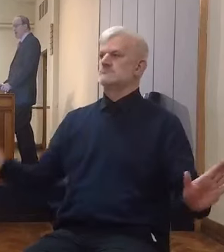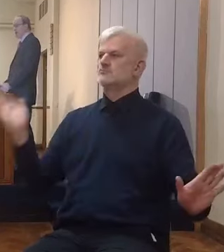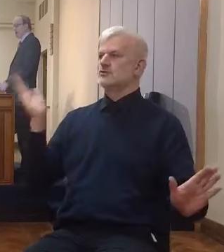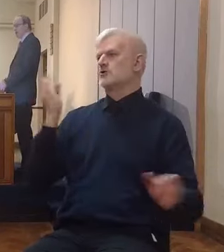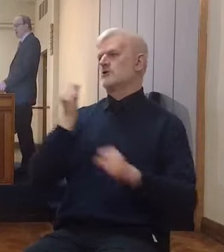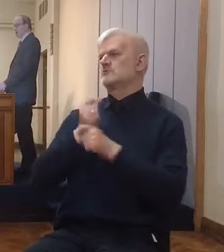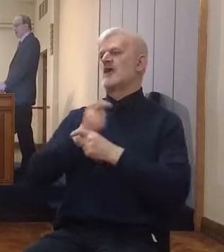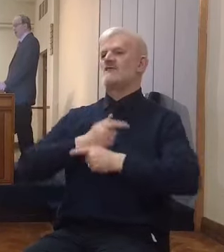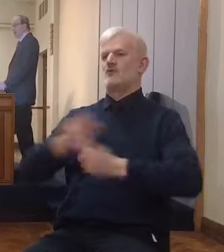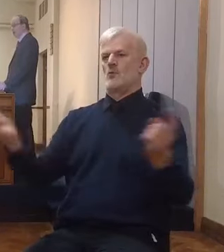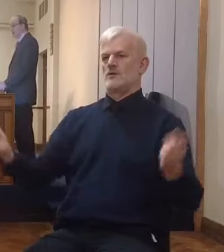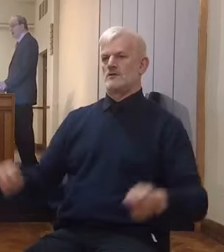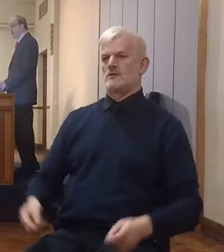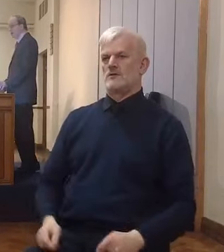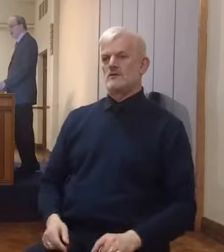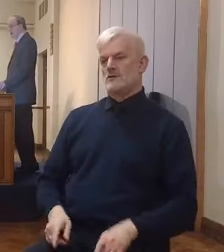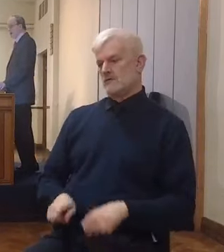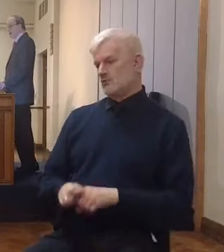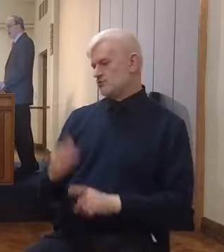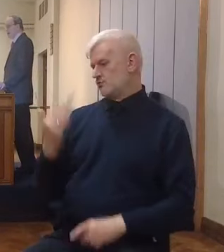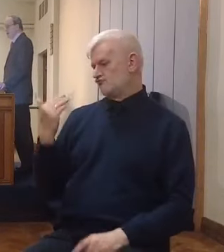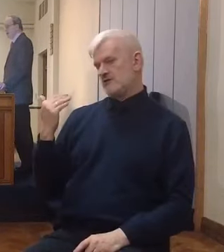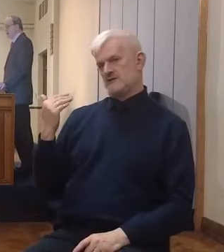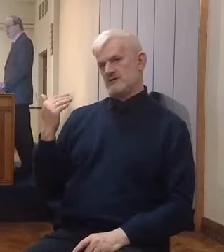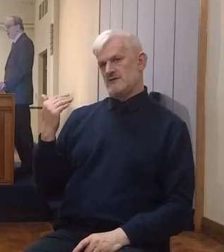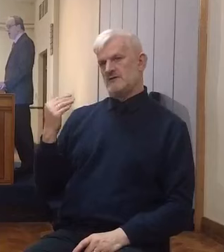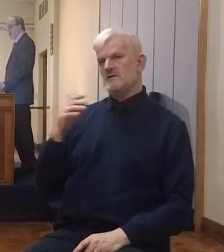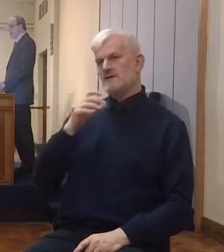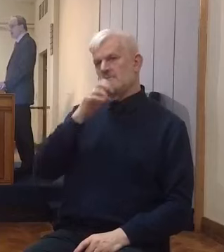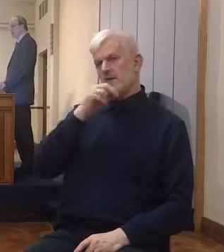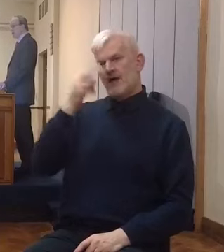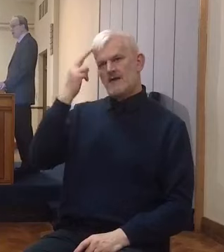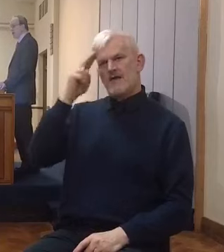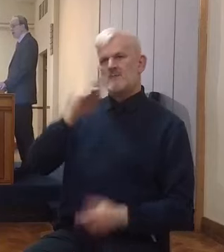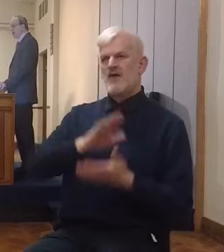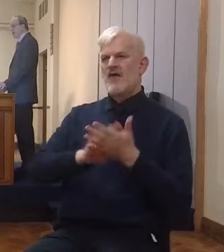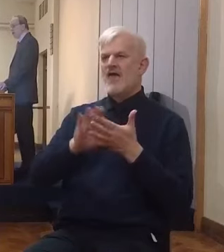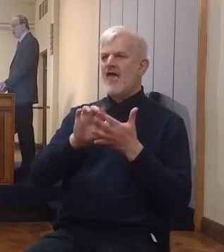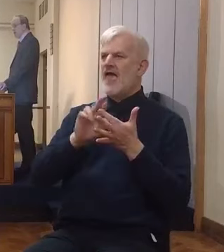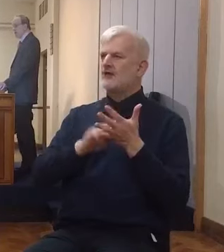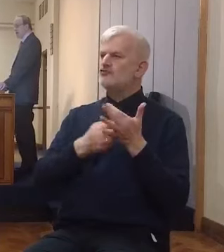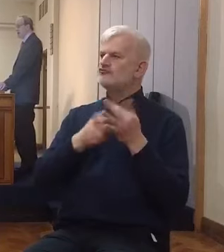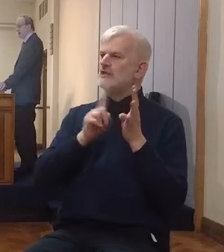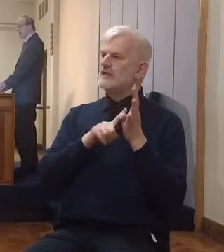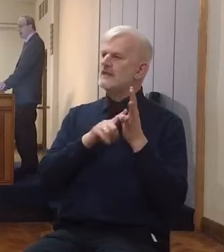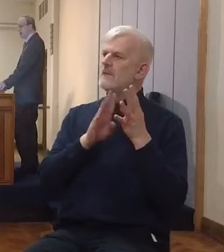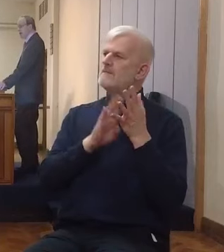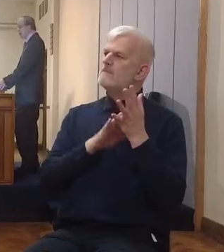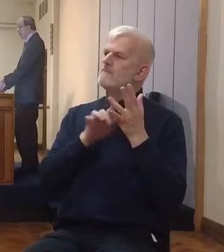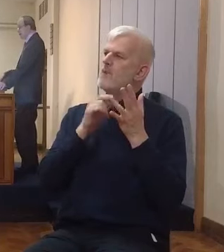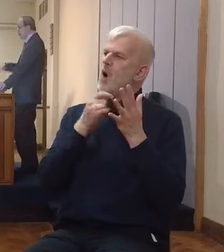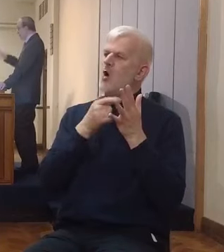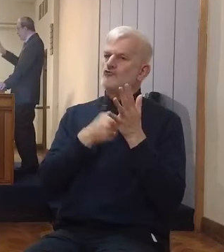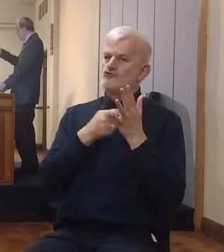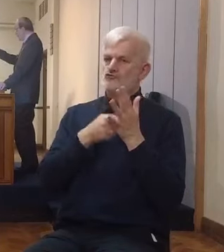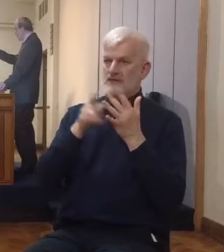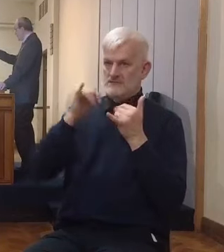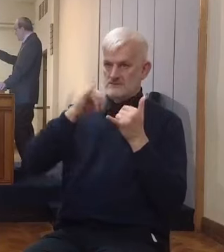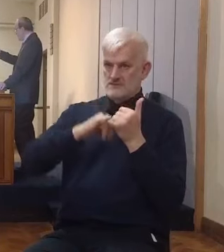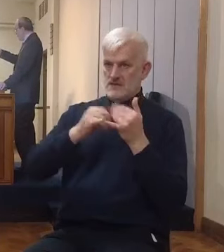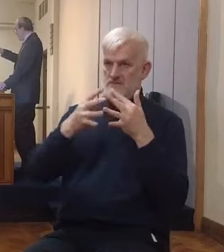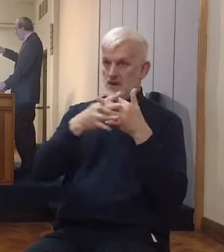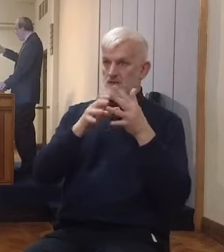recent times, Henry Morris, the scientist, long gone to glory, focused on